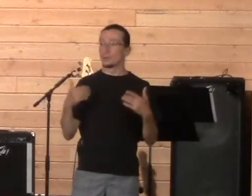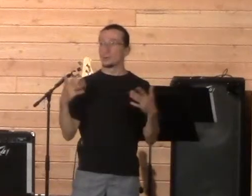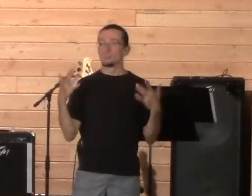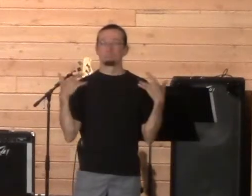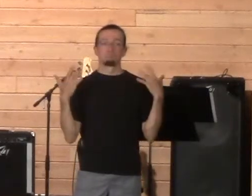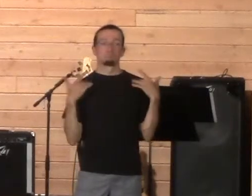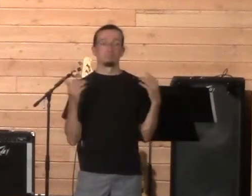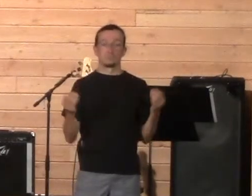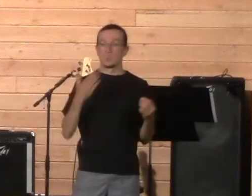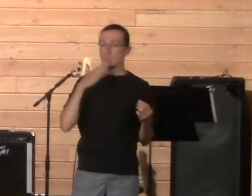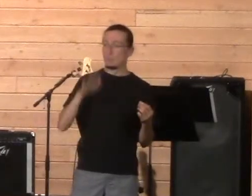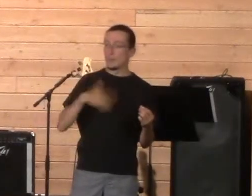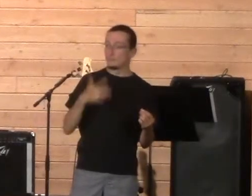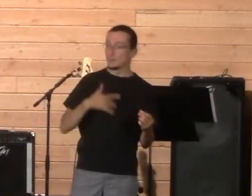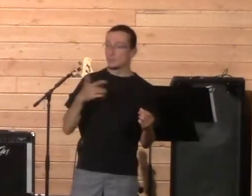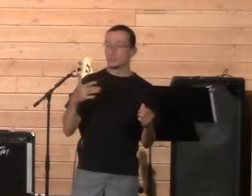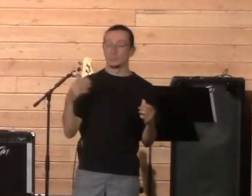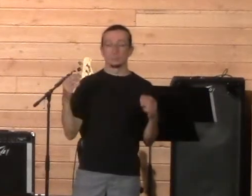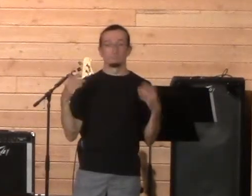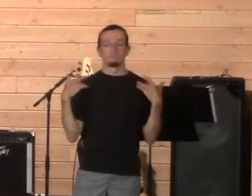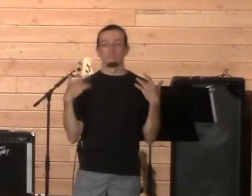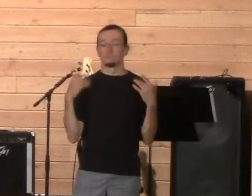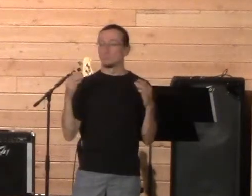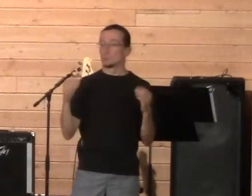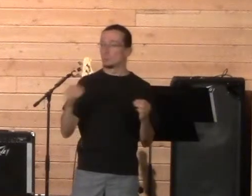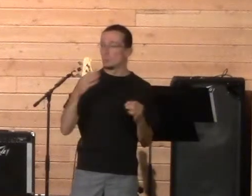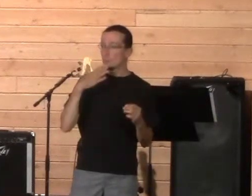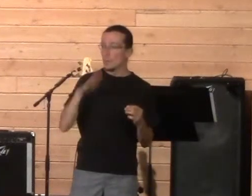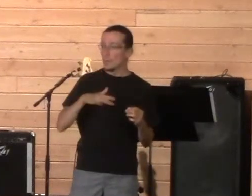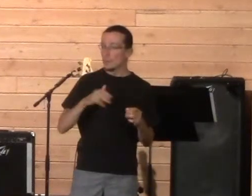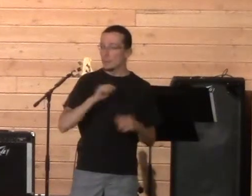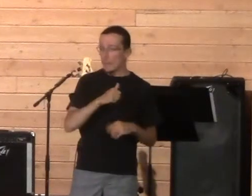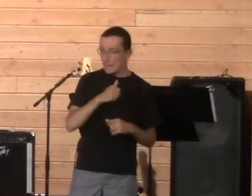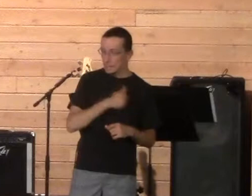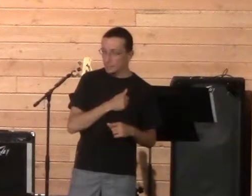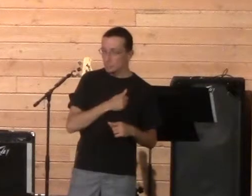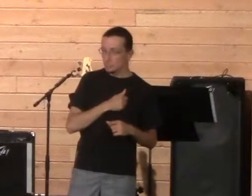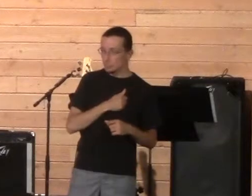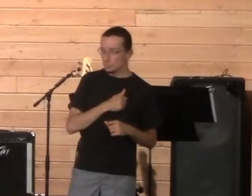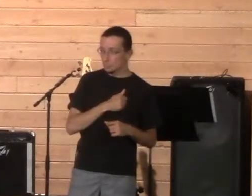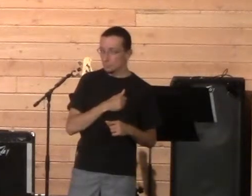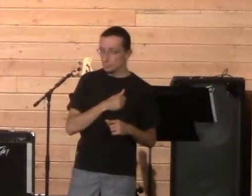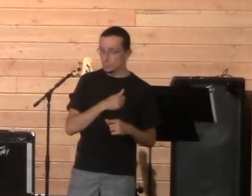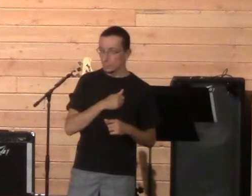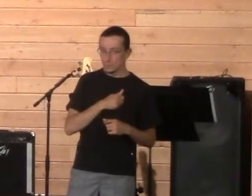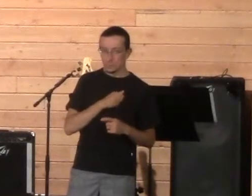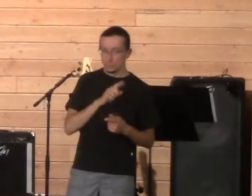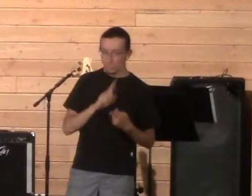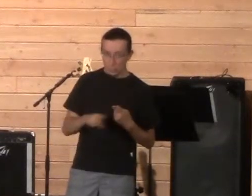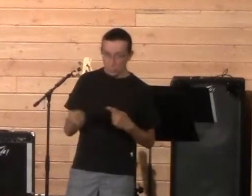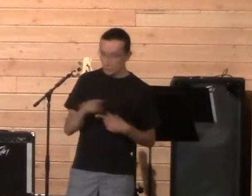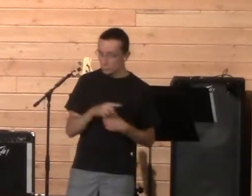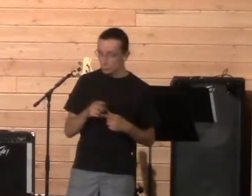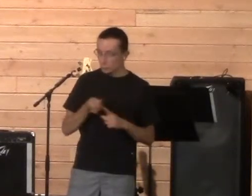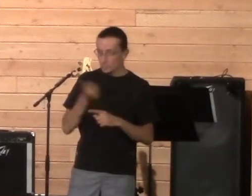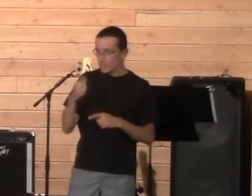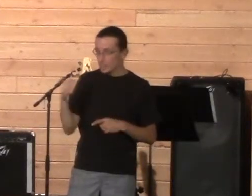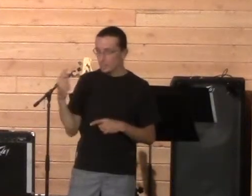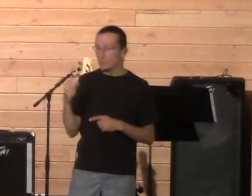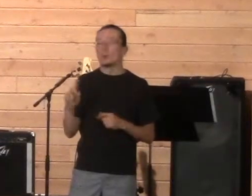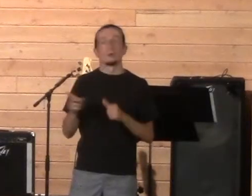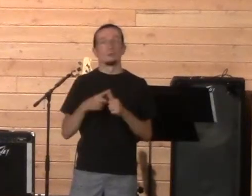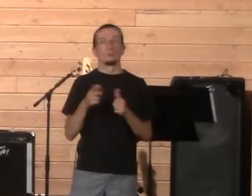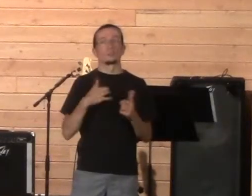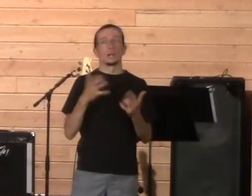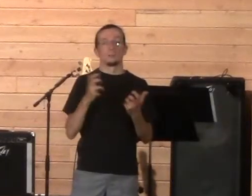bad feelings or bad attitudes toward you from anyone. But I want to first of all talk about bad attitudes that you might